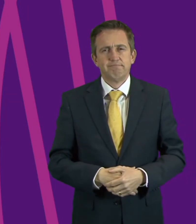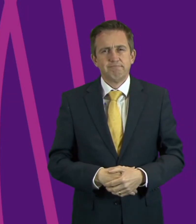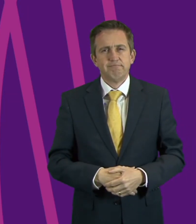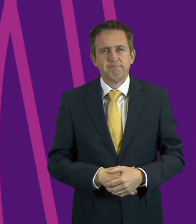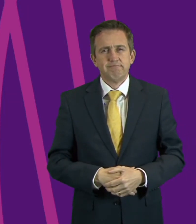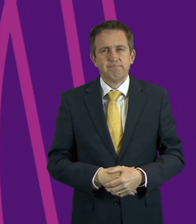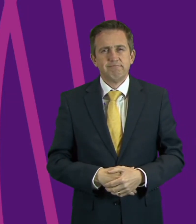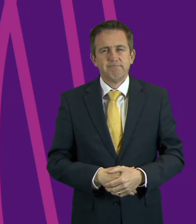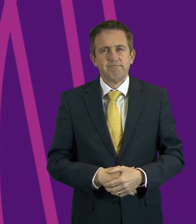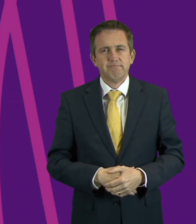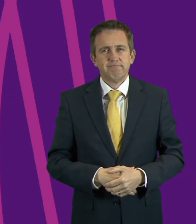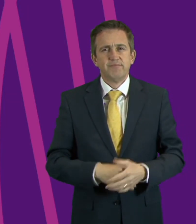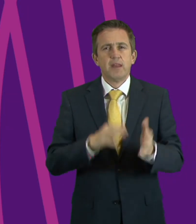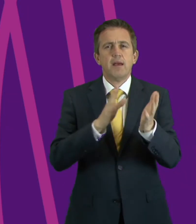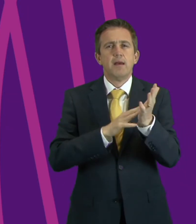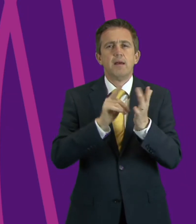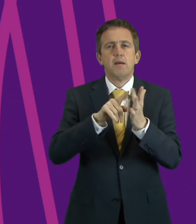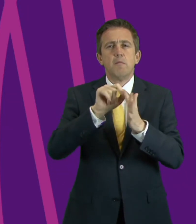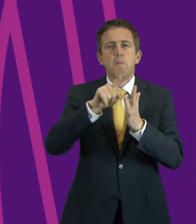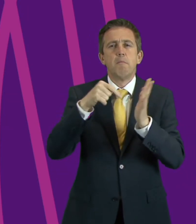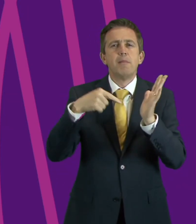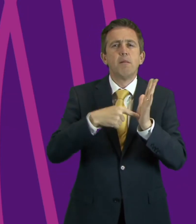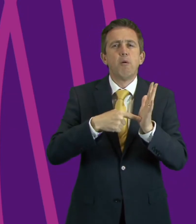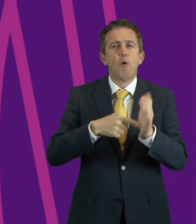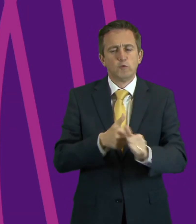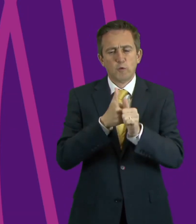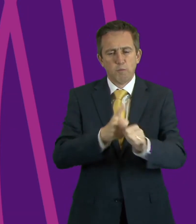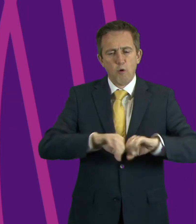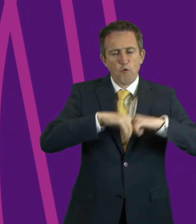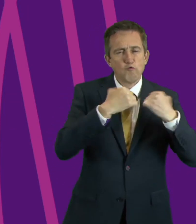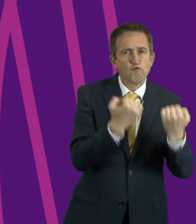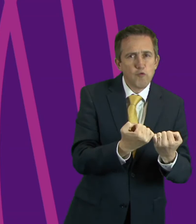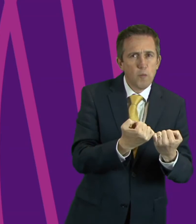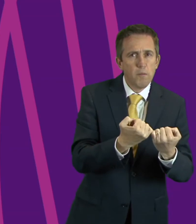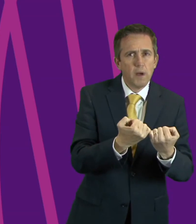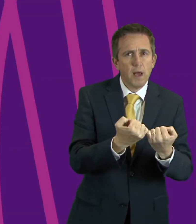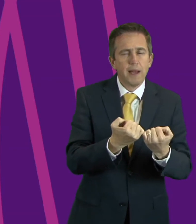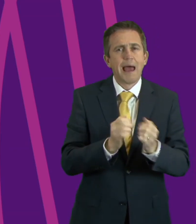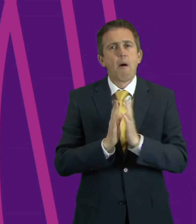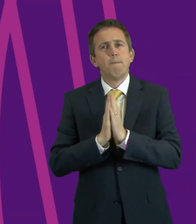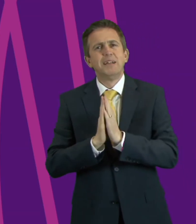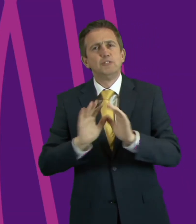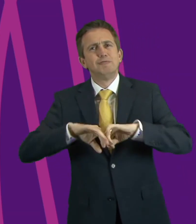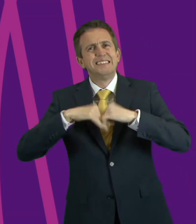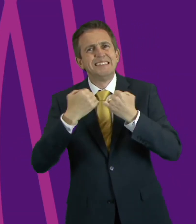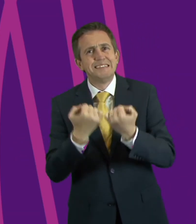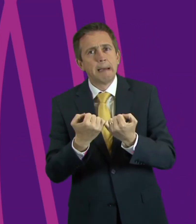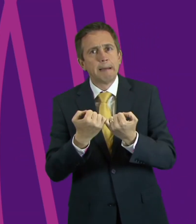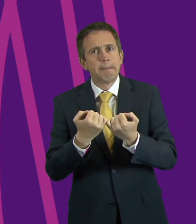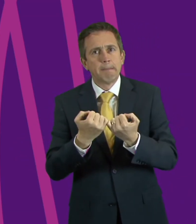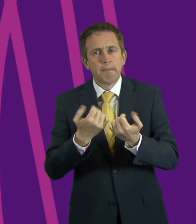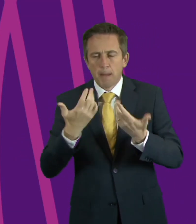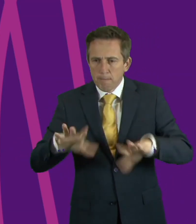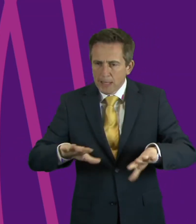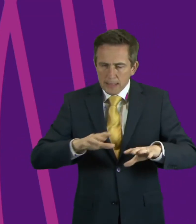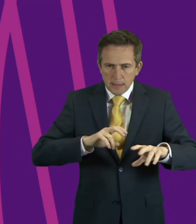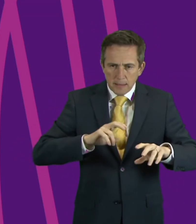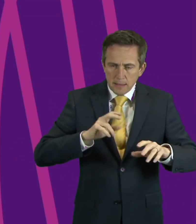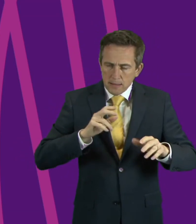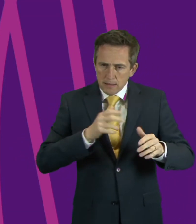As part of the Millport support group and a tremendous ministry team that has kept the congregations of St John's and Largs and